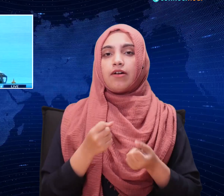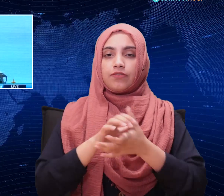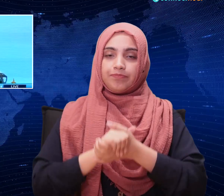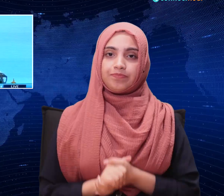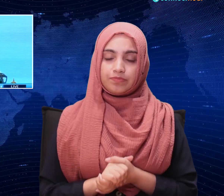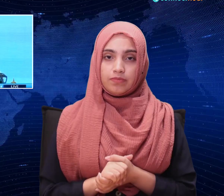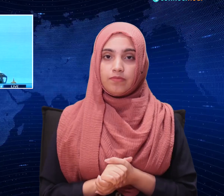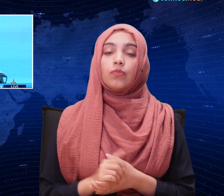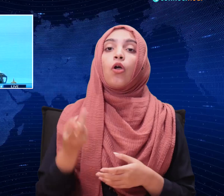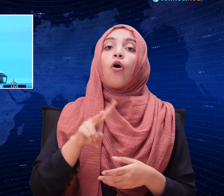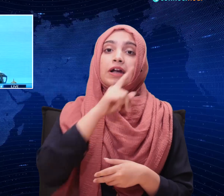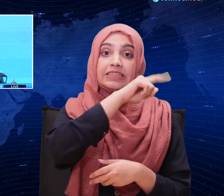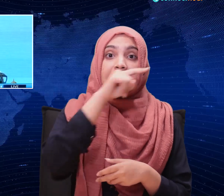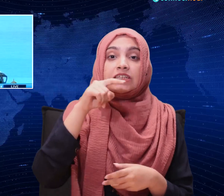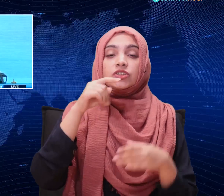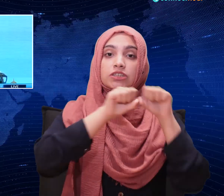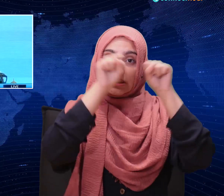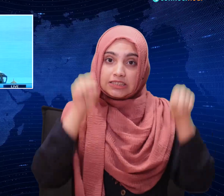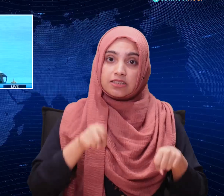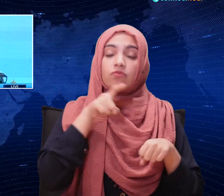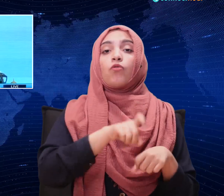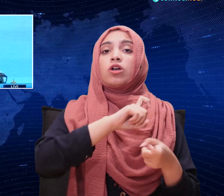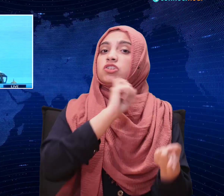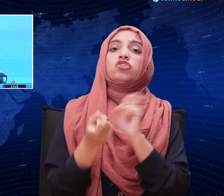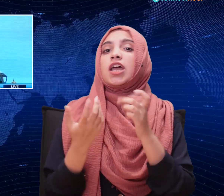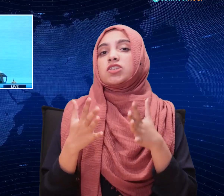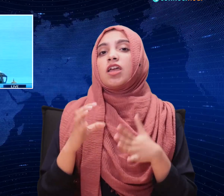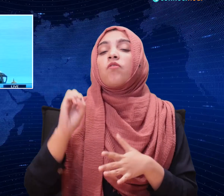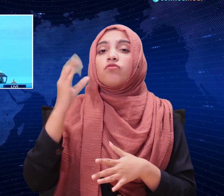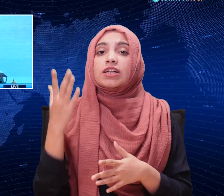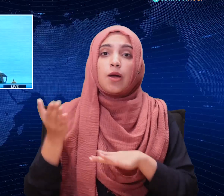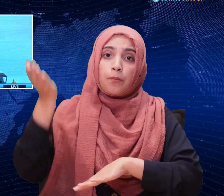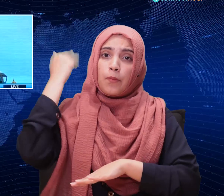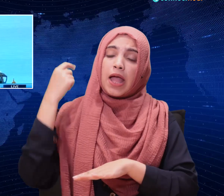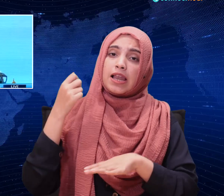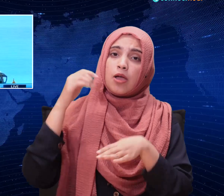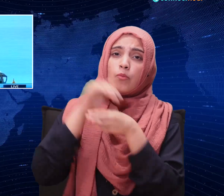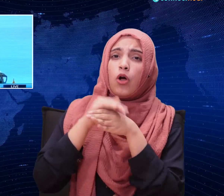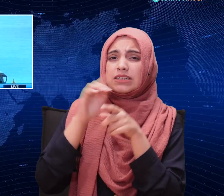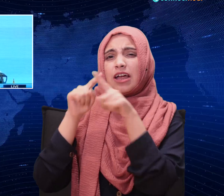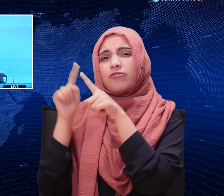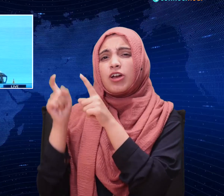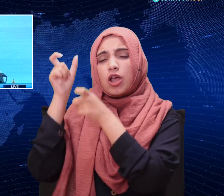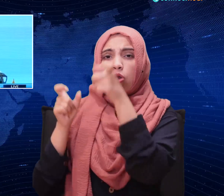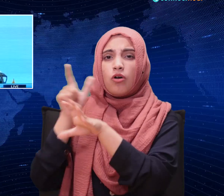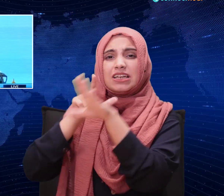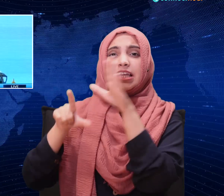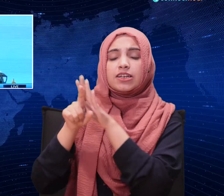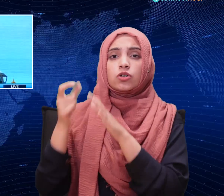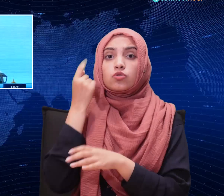The English medium system was not changed because politicians believed their children would be privileged and get status